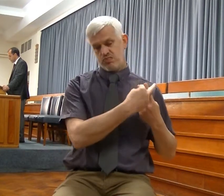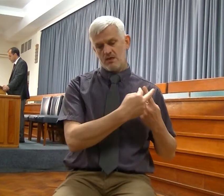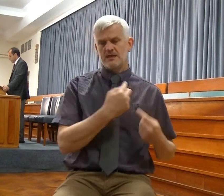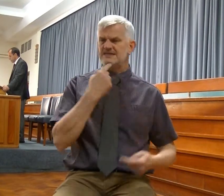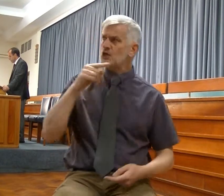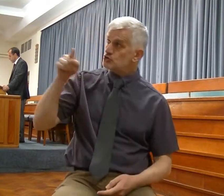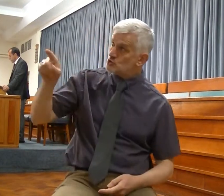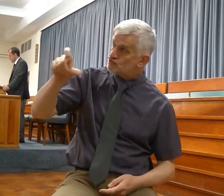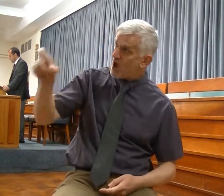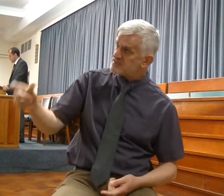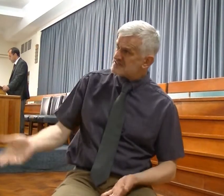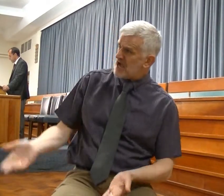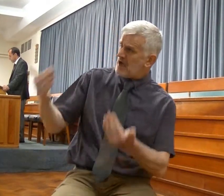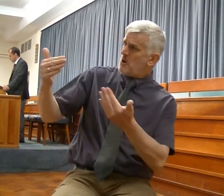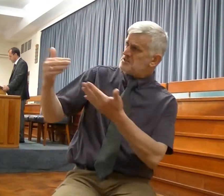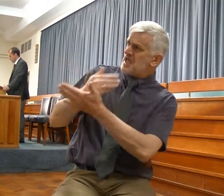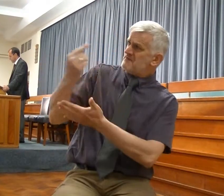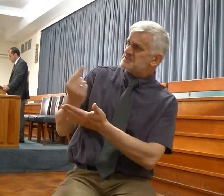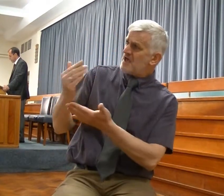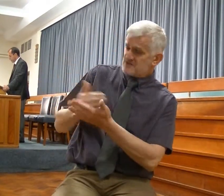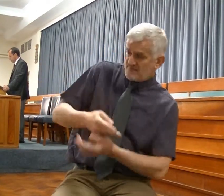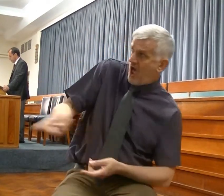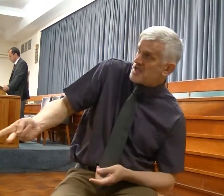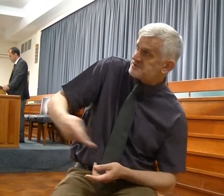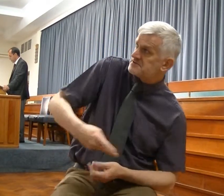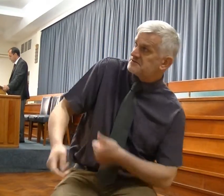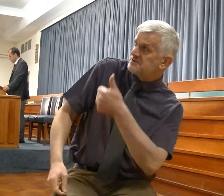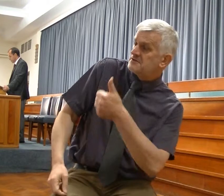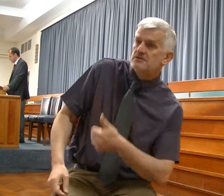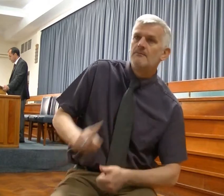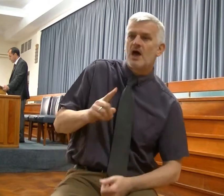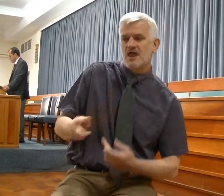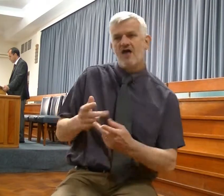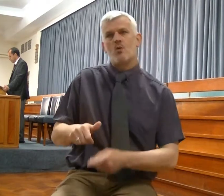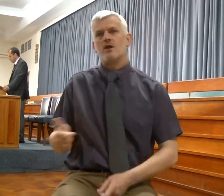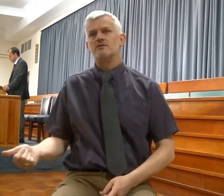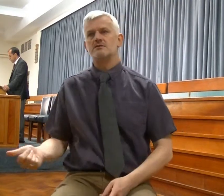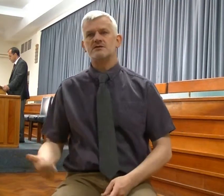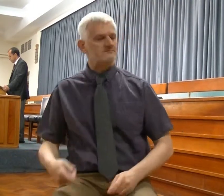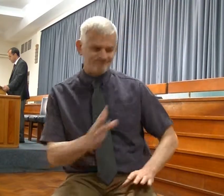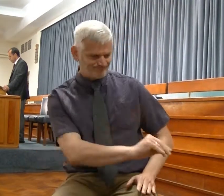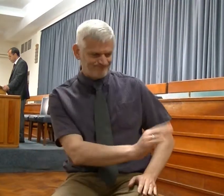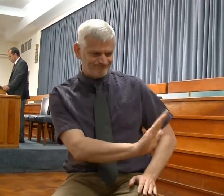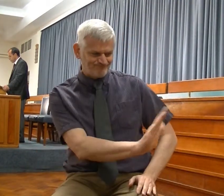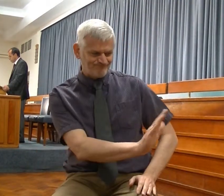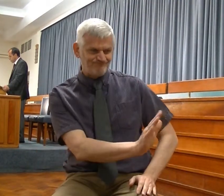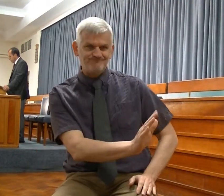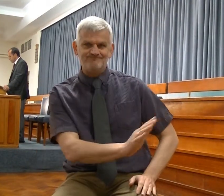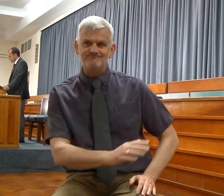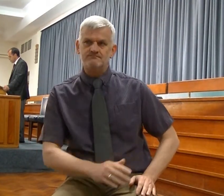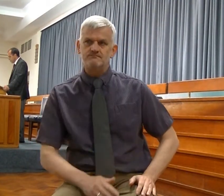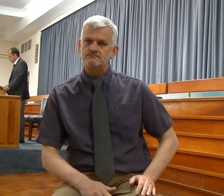Christ, save thyself and us. But the other answering rebuked him, saying,